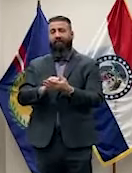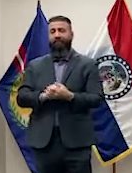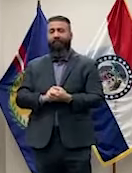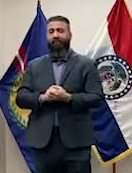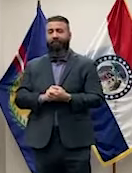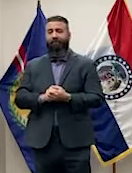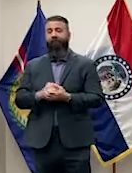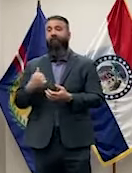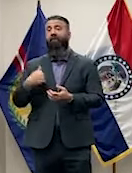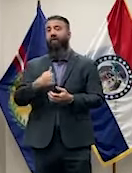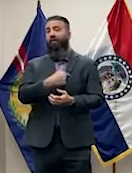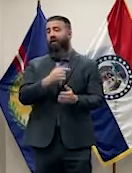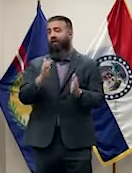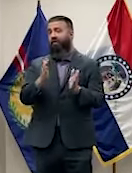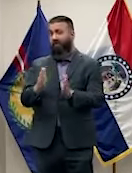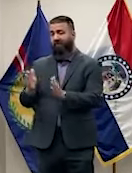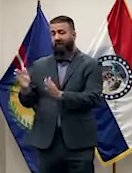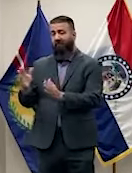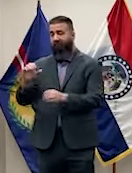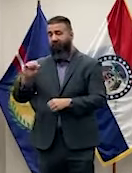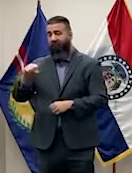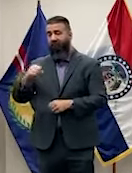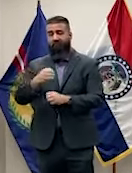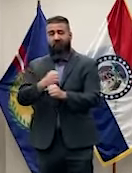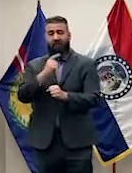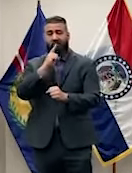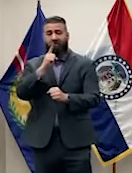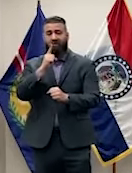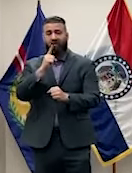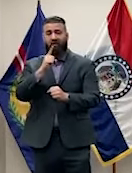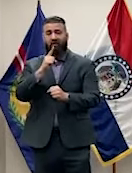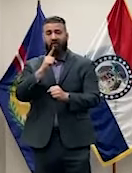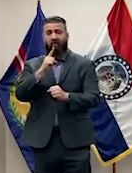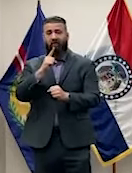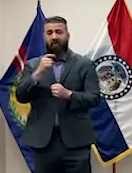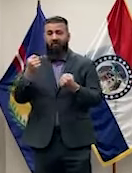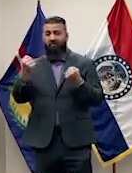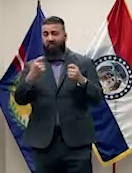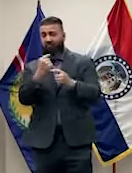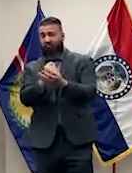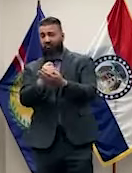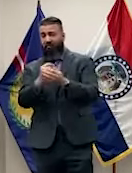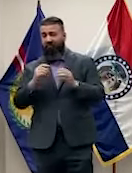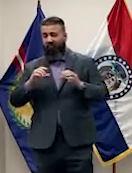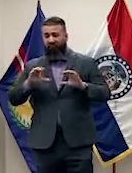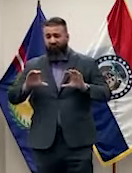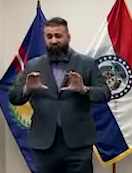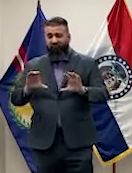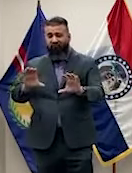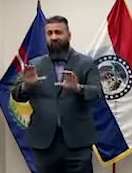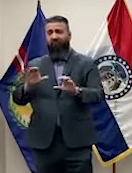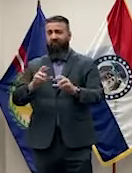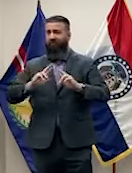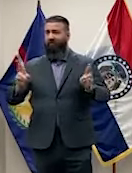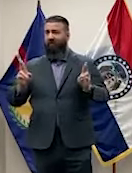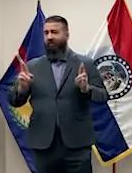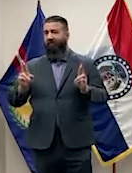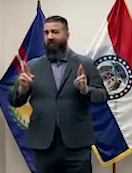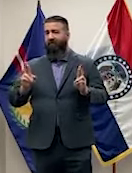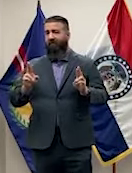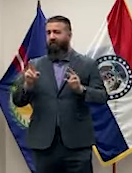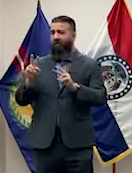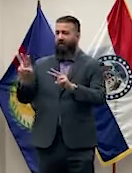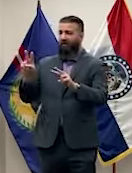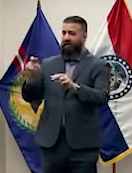are preparing. We're making sure that our snowplow drivers are ready to go. Checking our